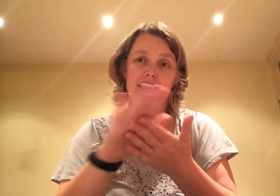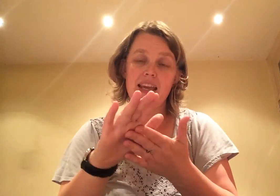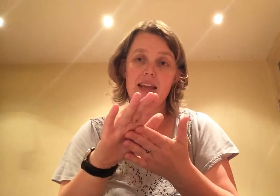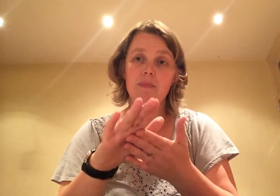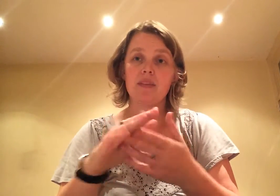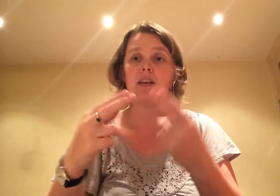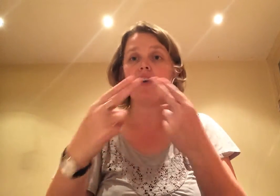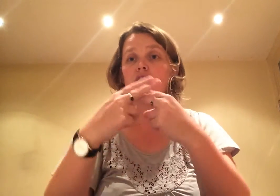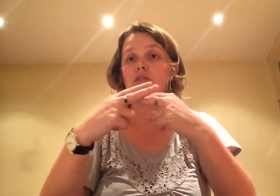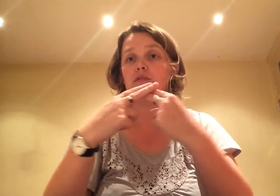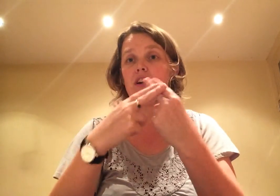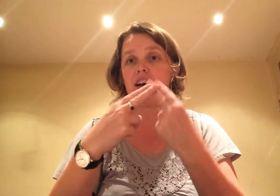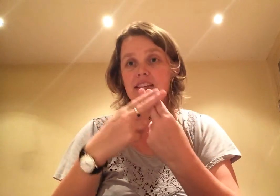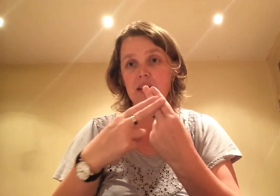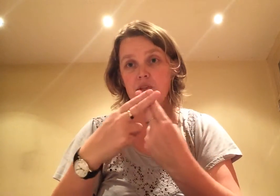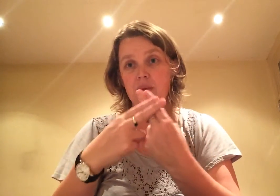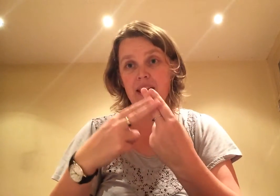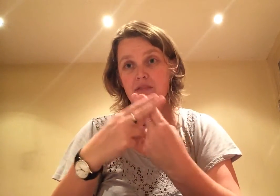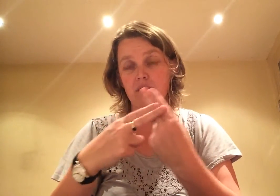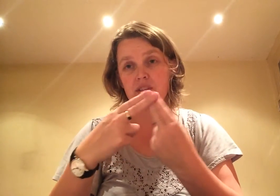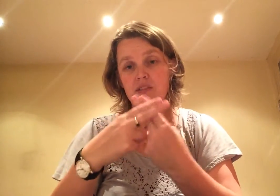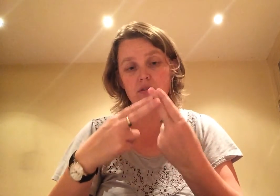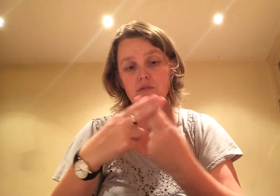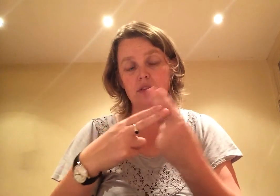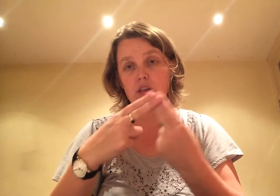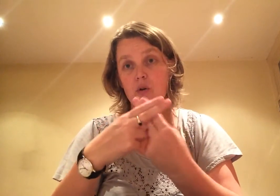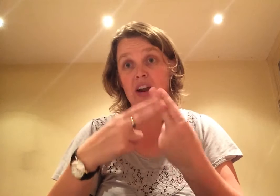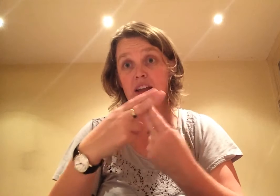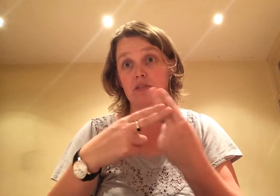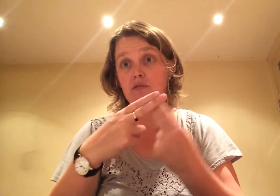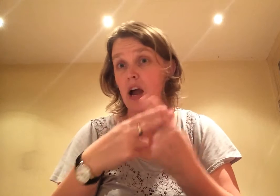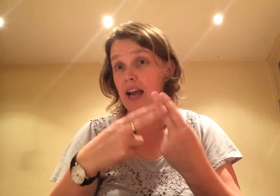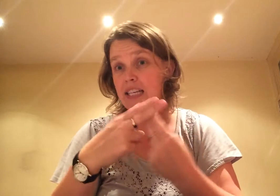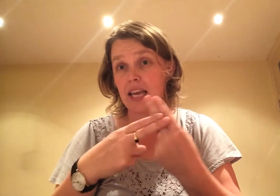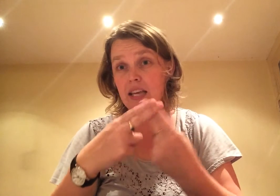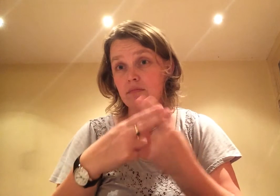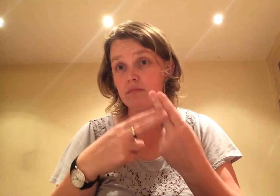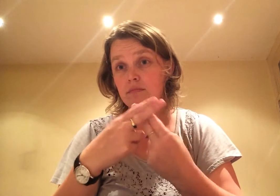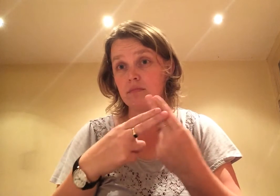Thursday. Friday we do F and we just sort of go around. Friday